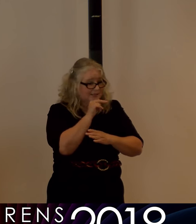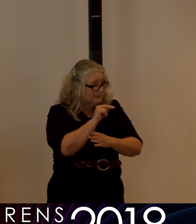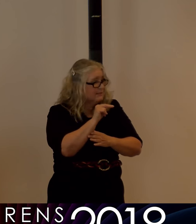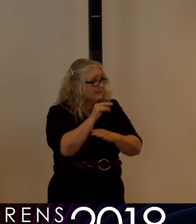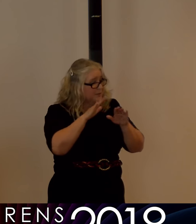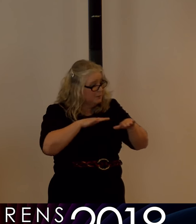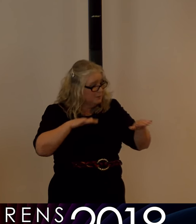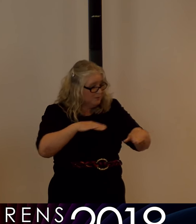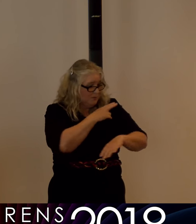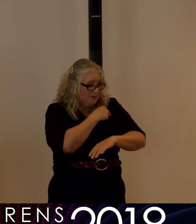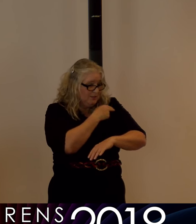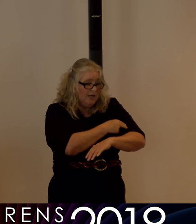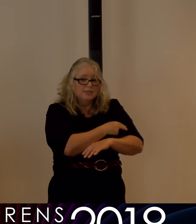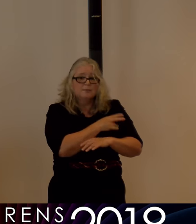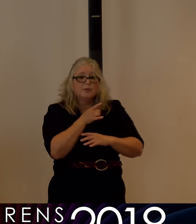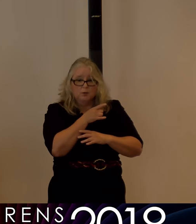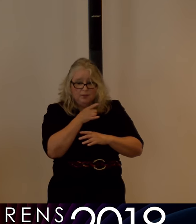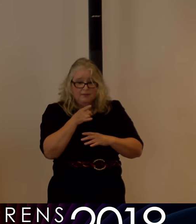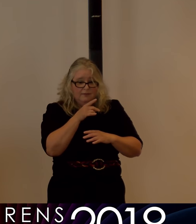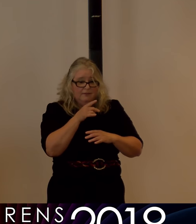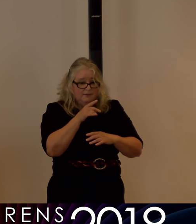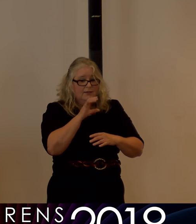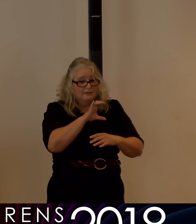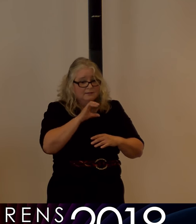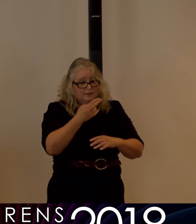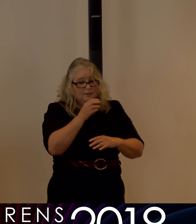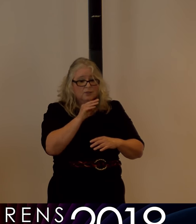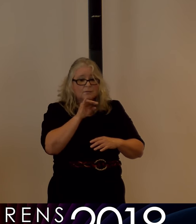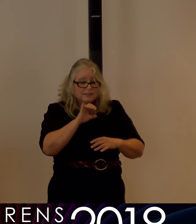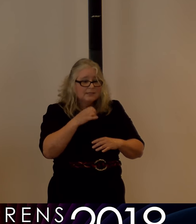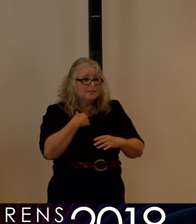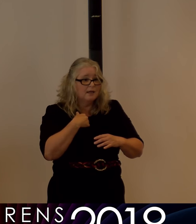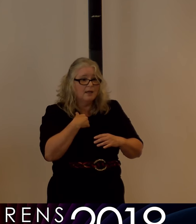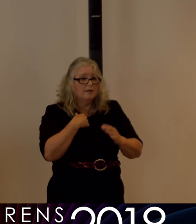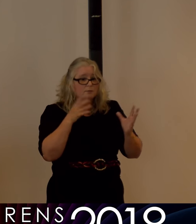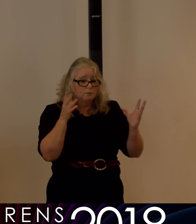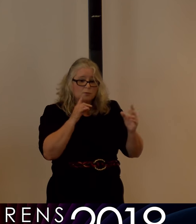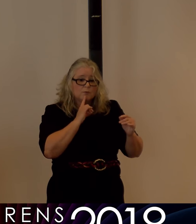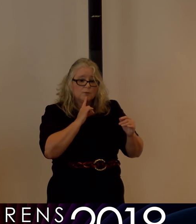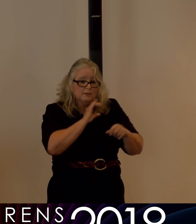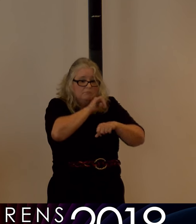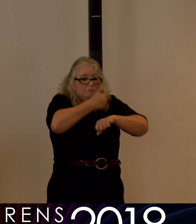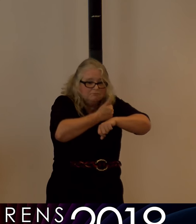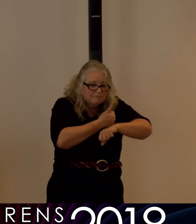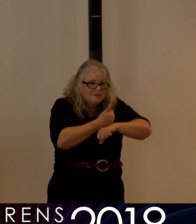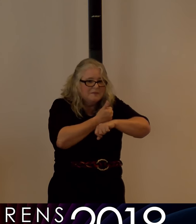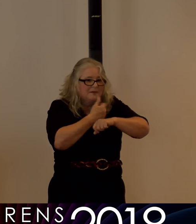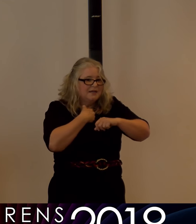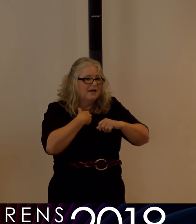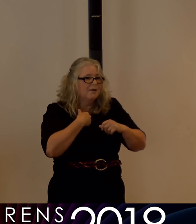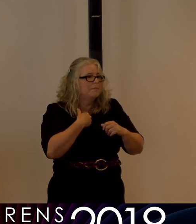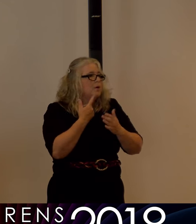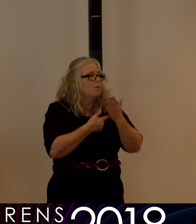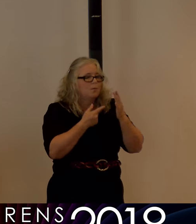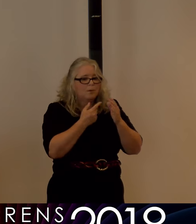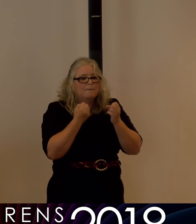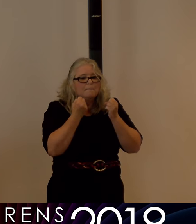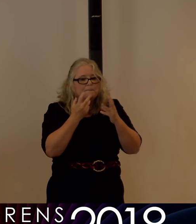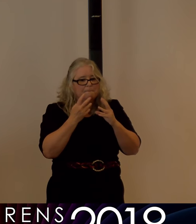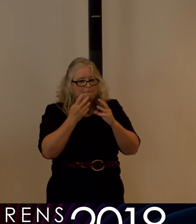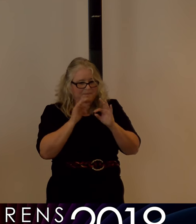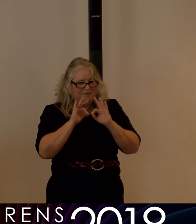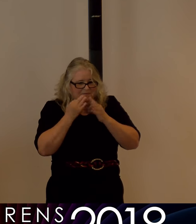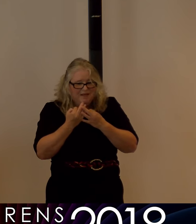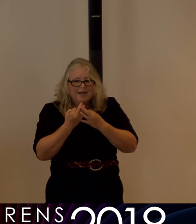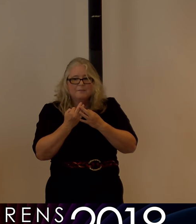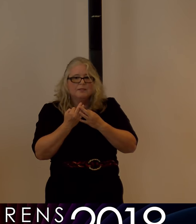they have put together what many families in Michigan really dreamed would happen. And I apologize personally for not rising to that occasion, because